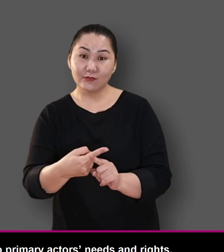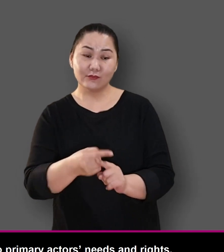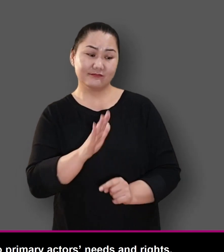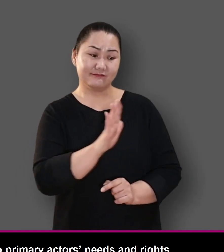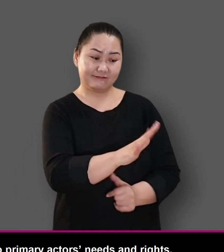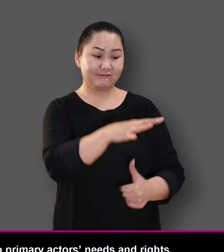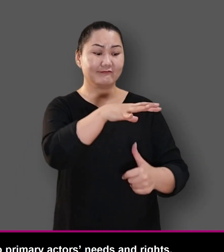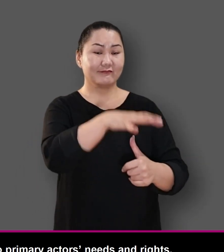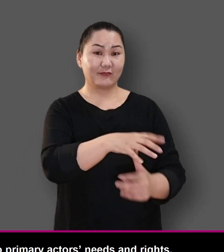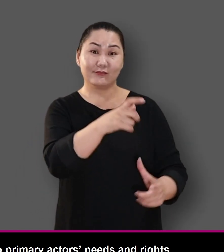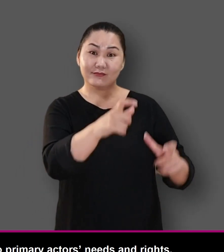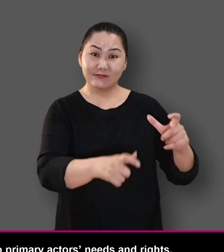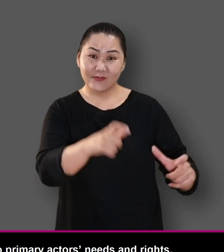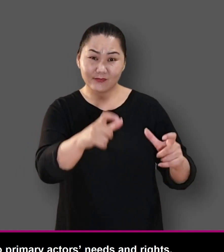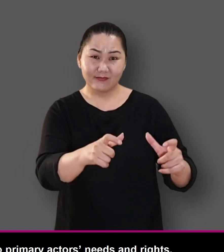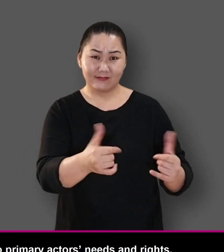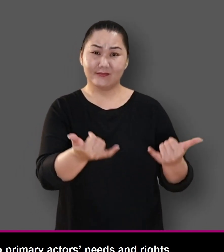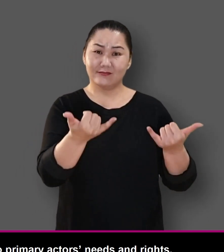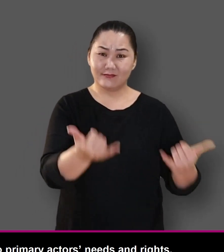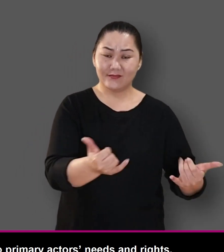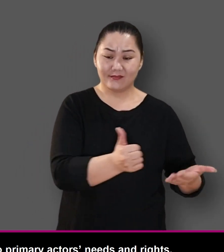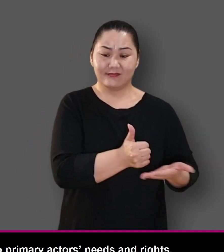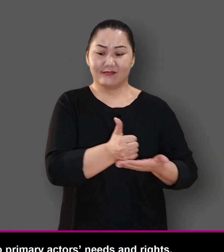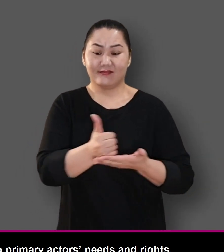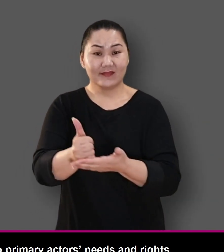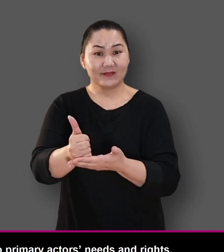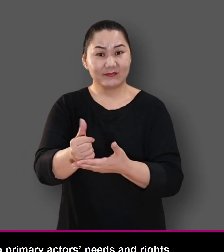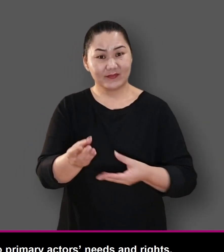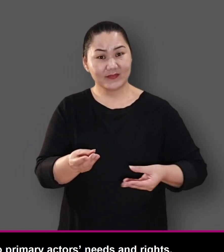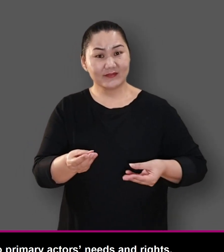and better able to respond to primary actors' needs and rights.